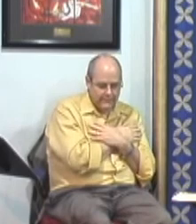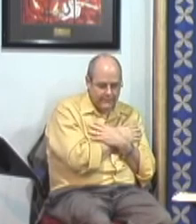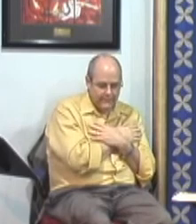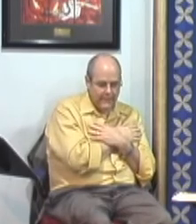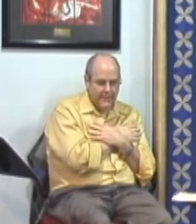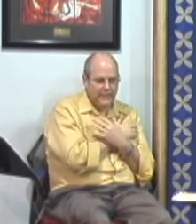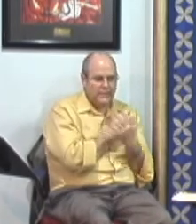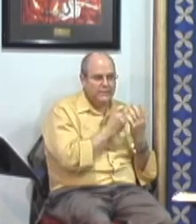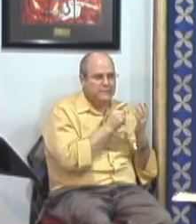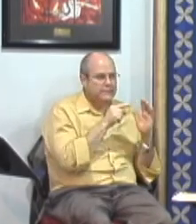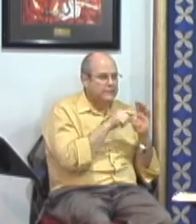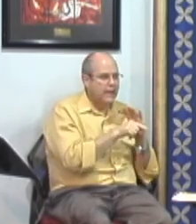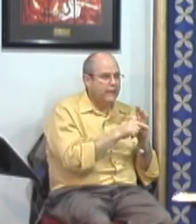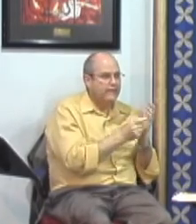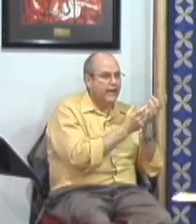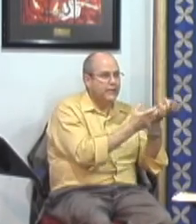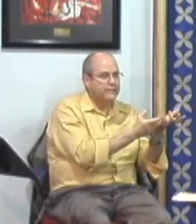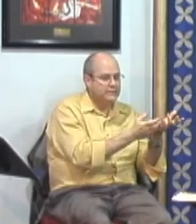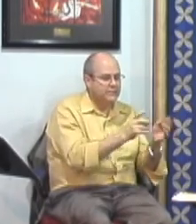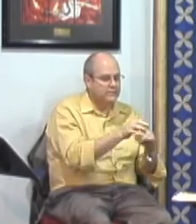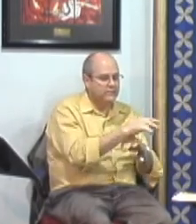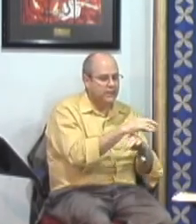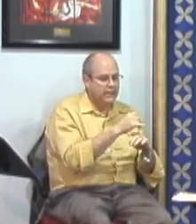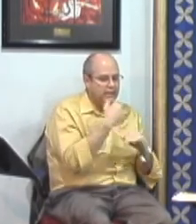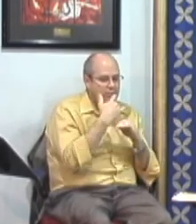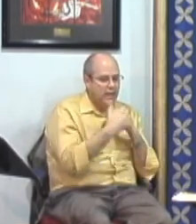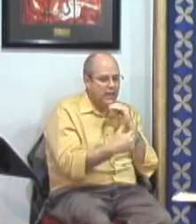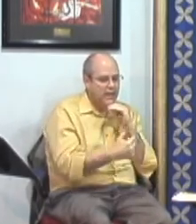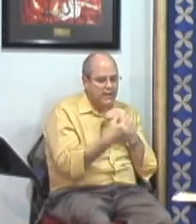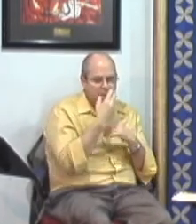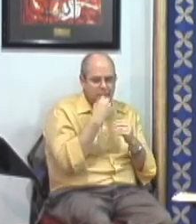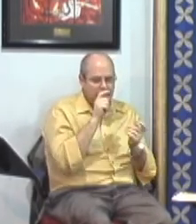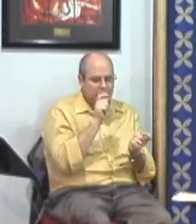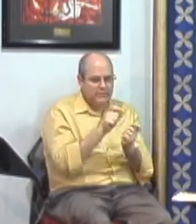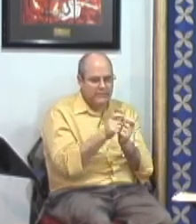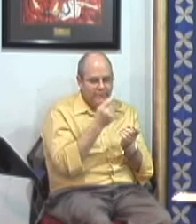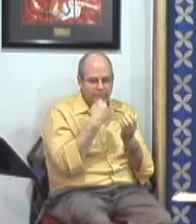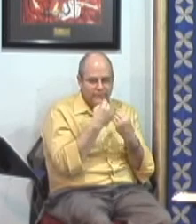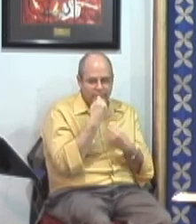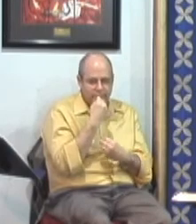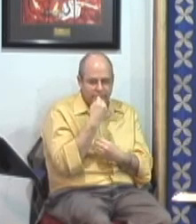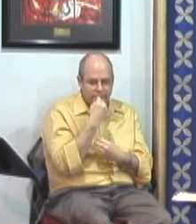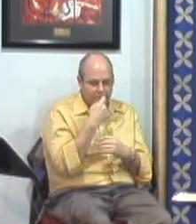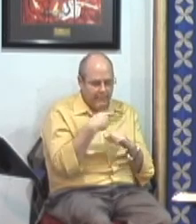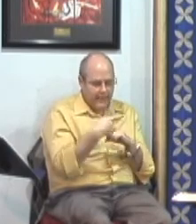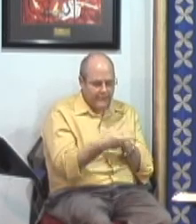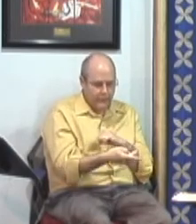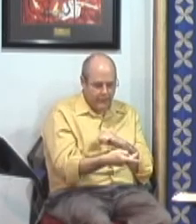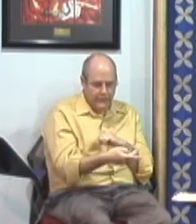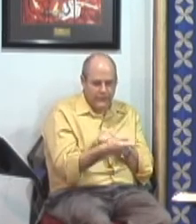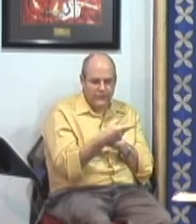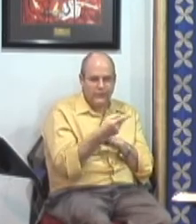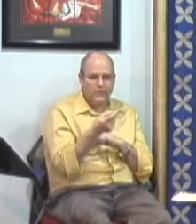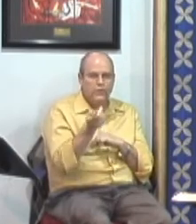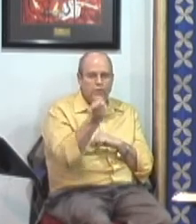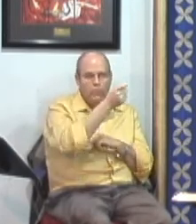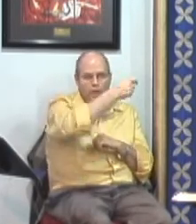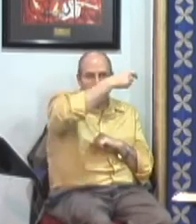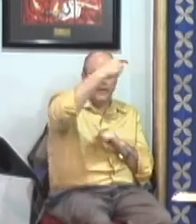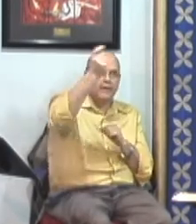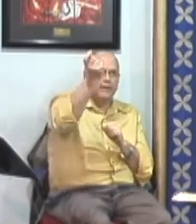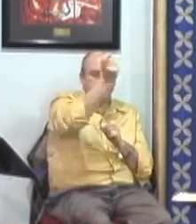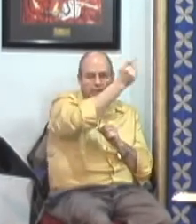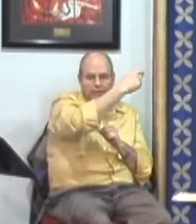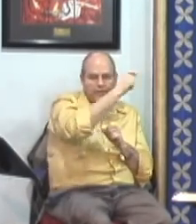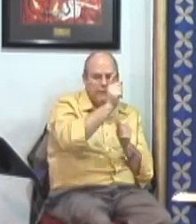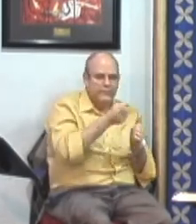sacrifices, sprinkling of blood, eating certain foods, on Passover, for instance, waving sheaves of barley